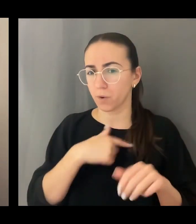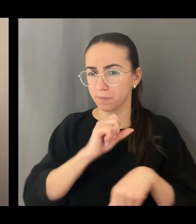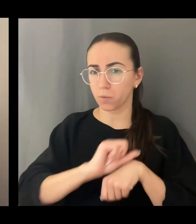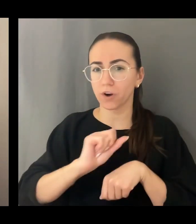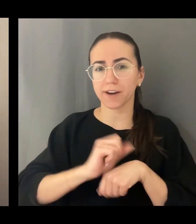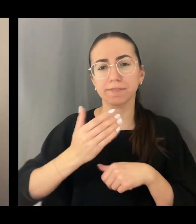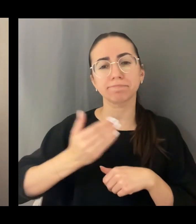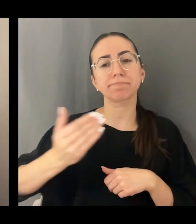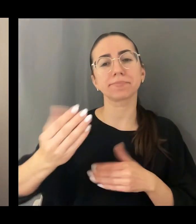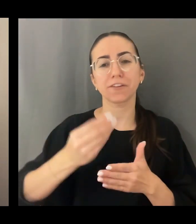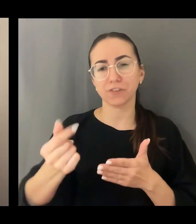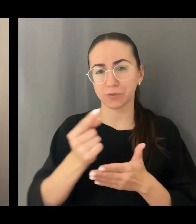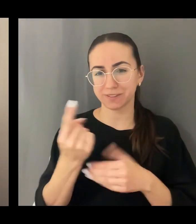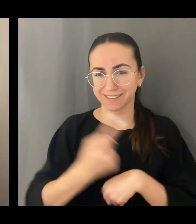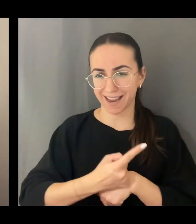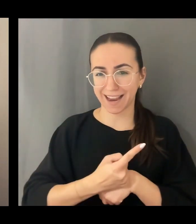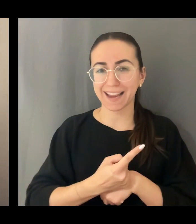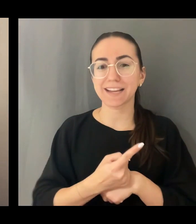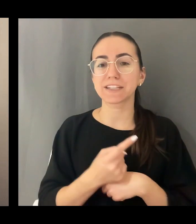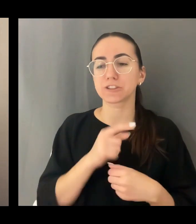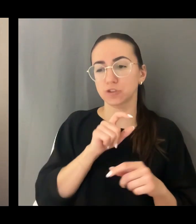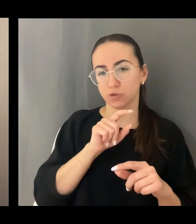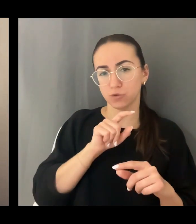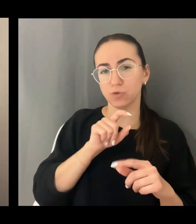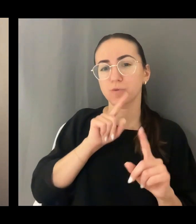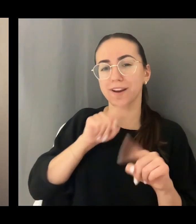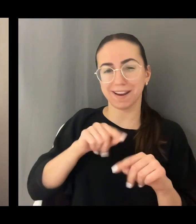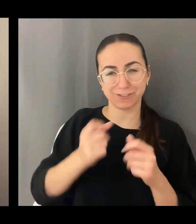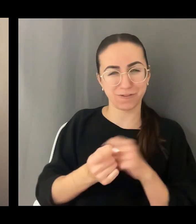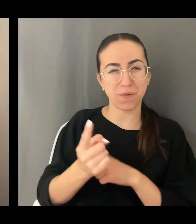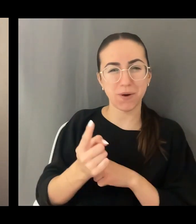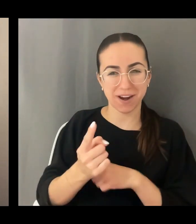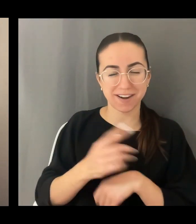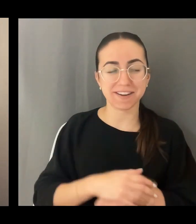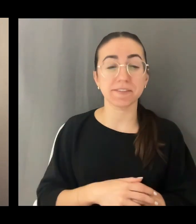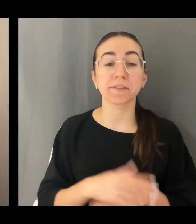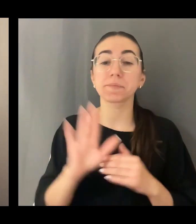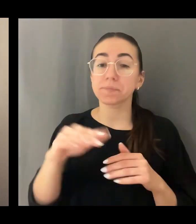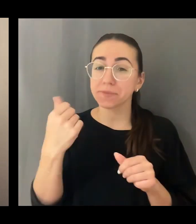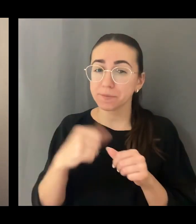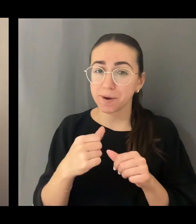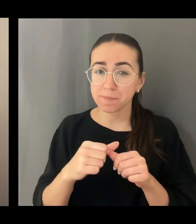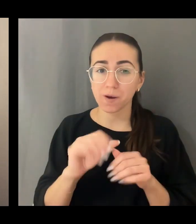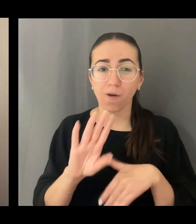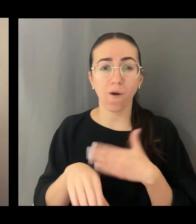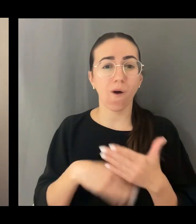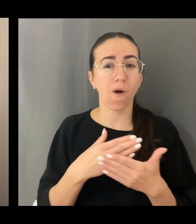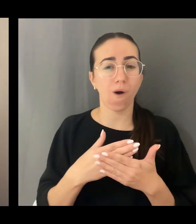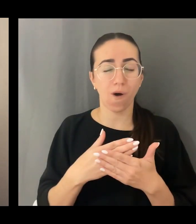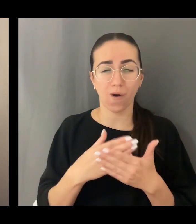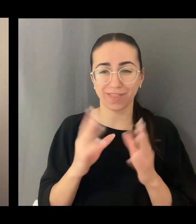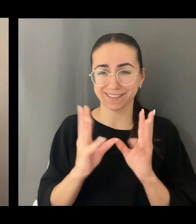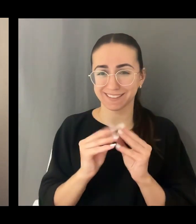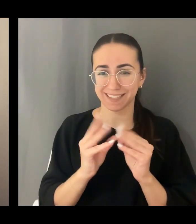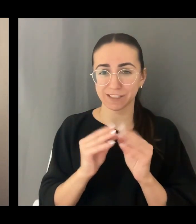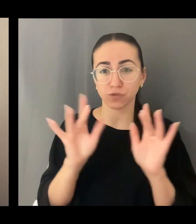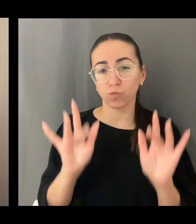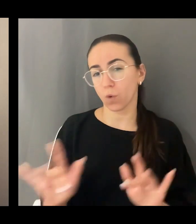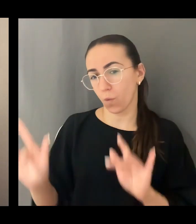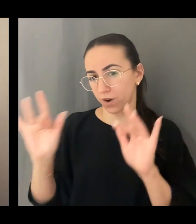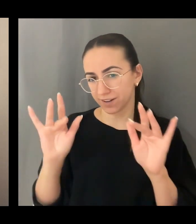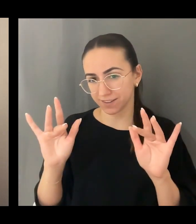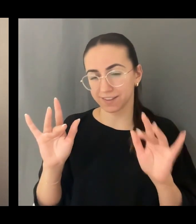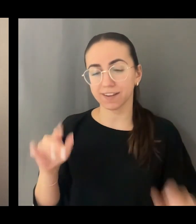next few days to get back to everyone. Please remember that all of our sessions are recorded and they'll